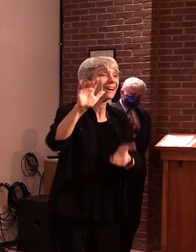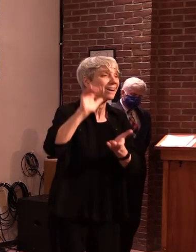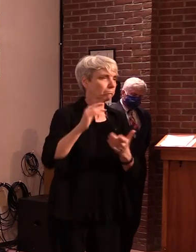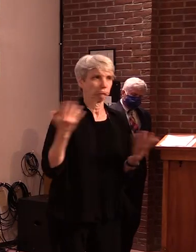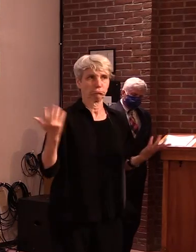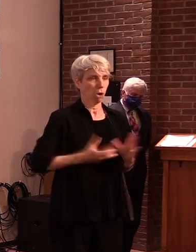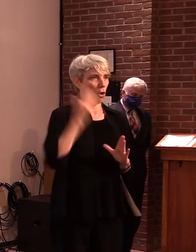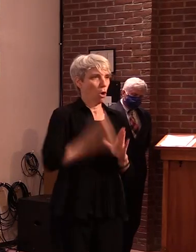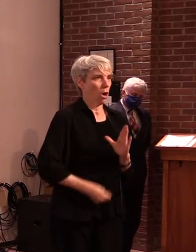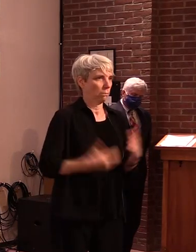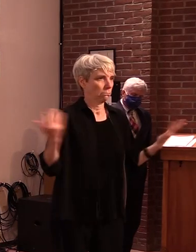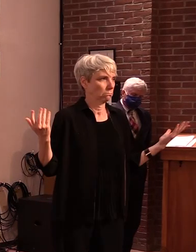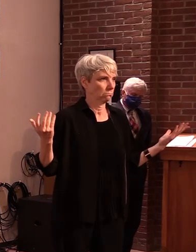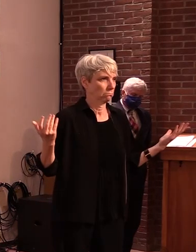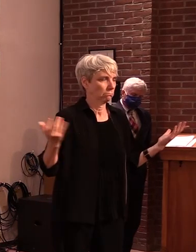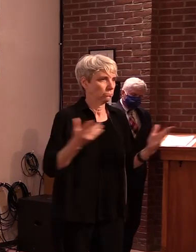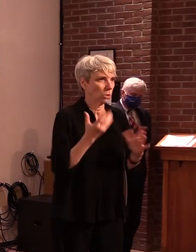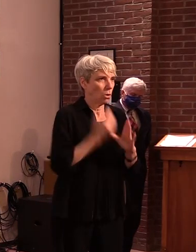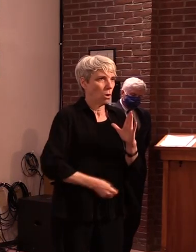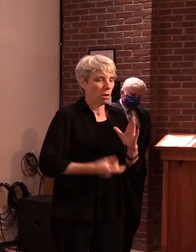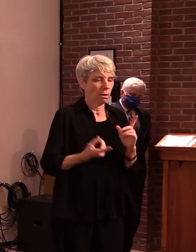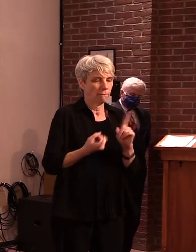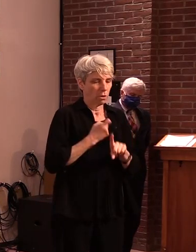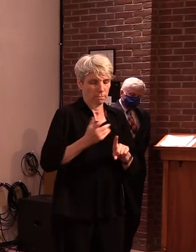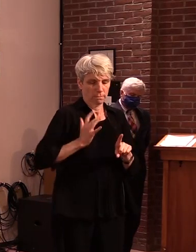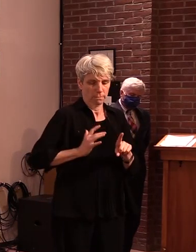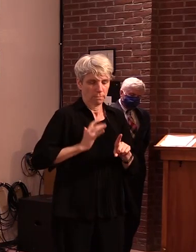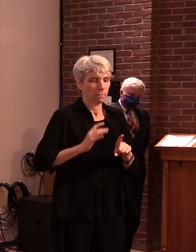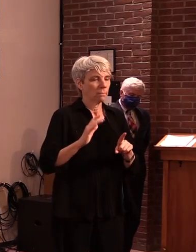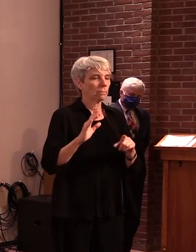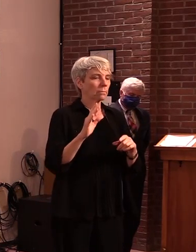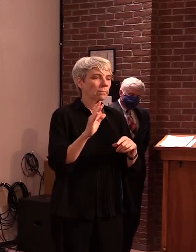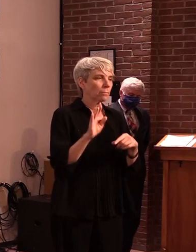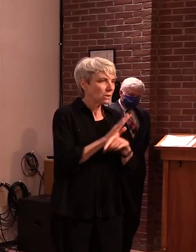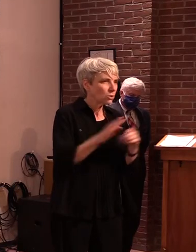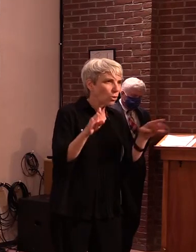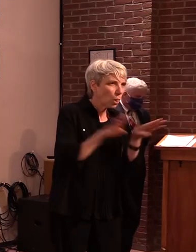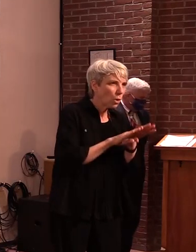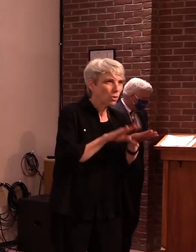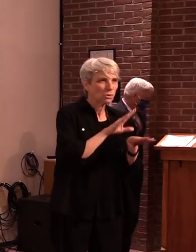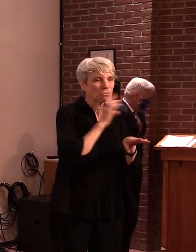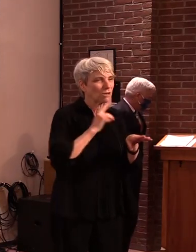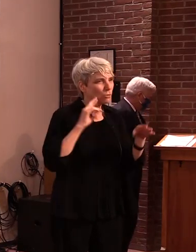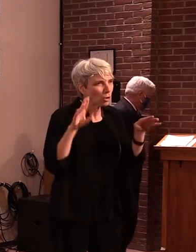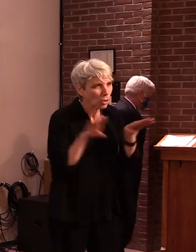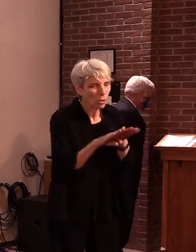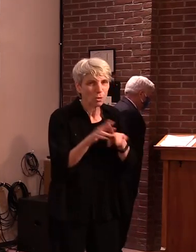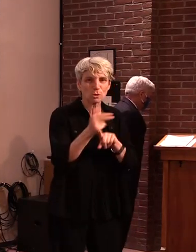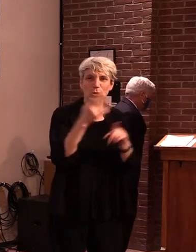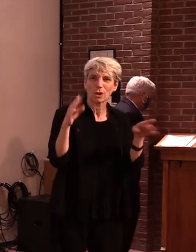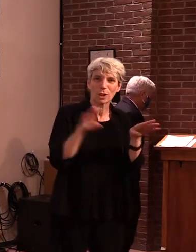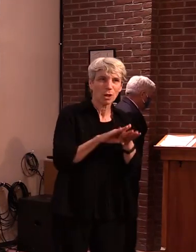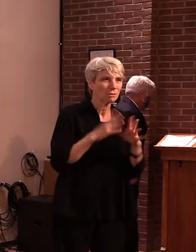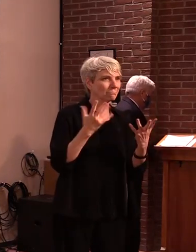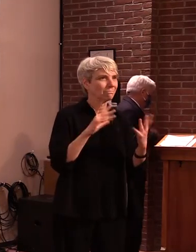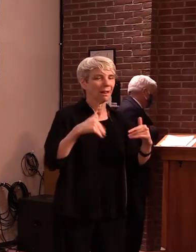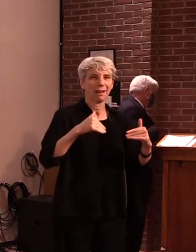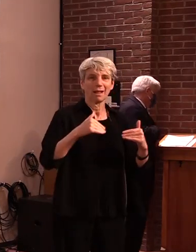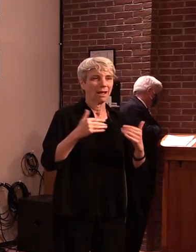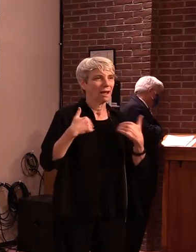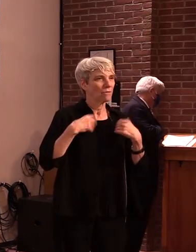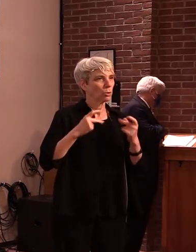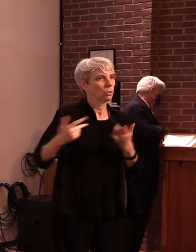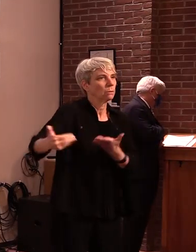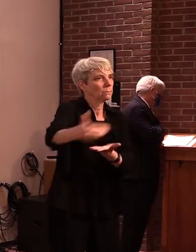tax that's not collectible. So there are some categories of taxes that we're just not going to make up like we may make up